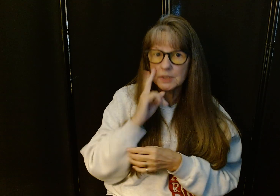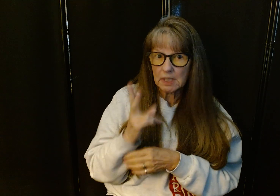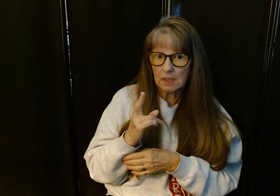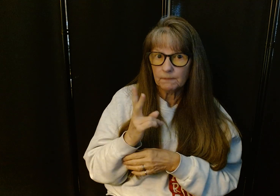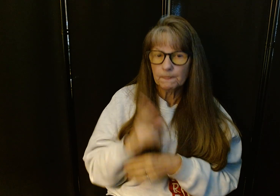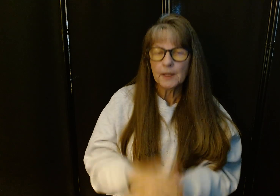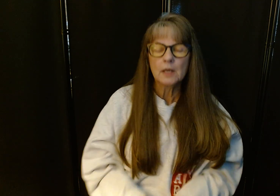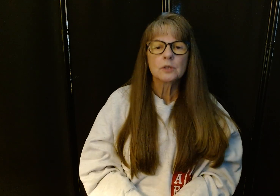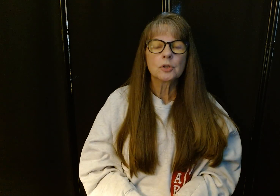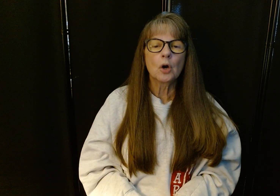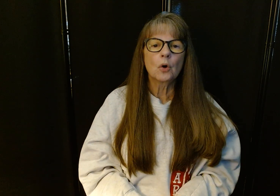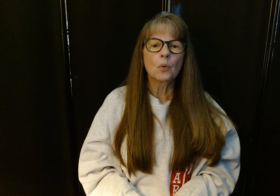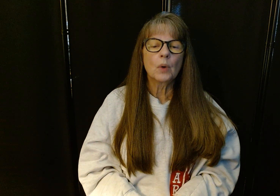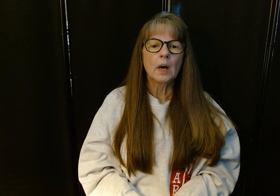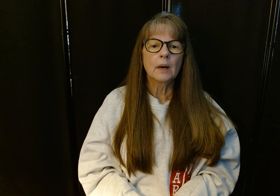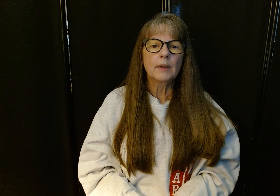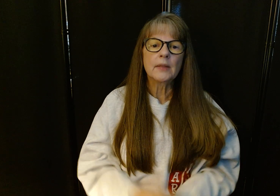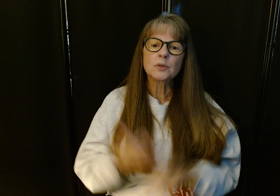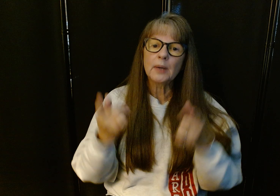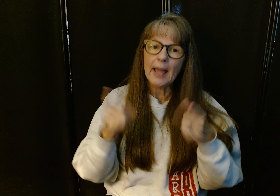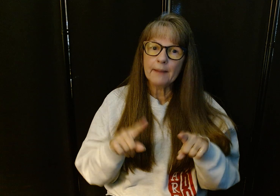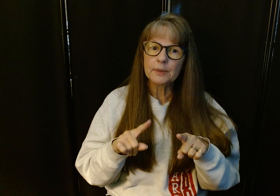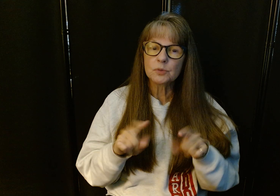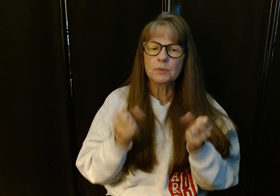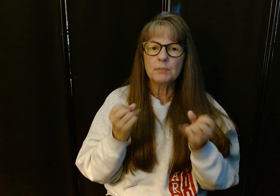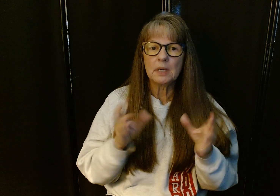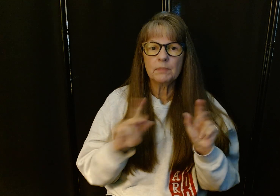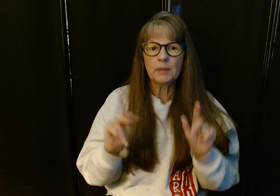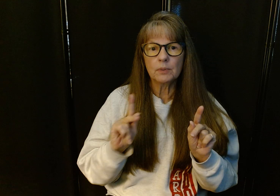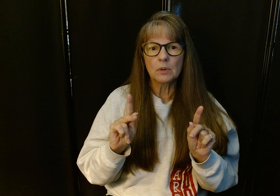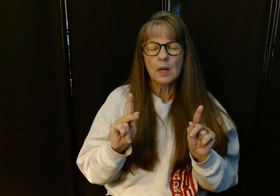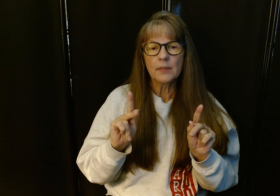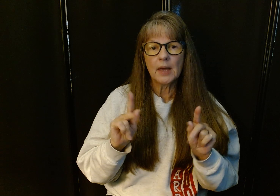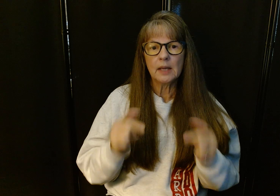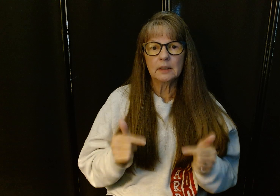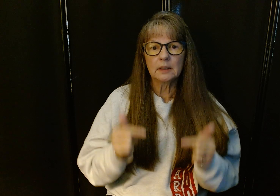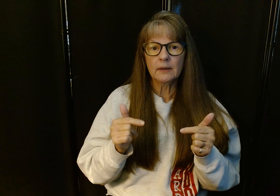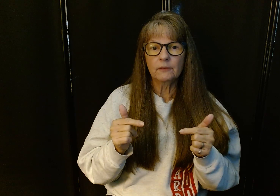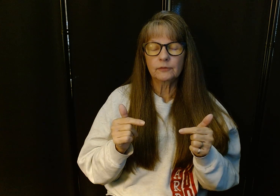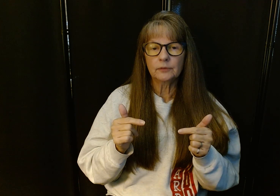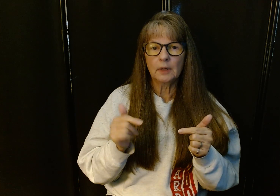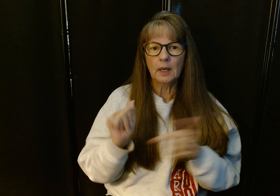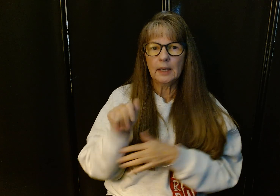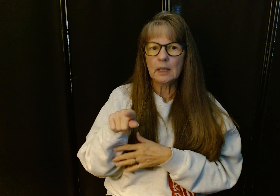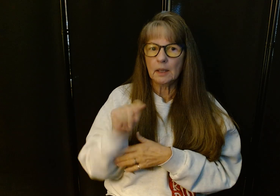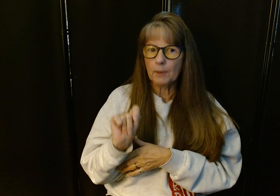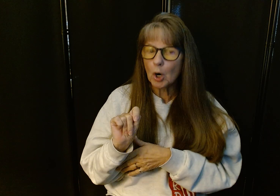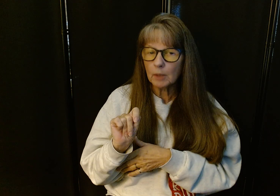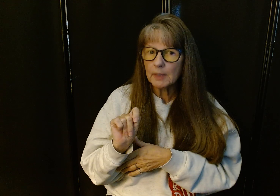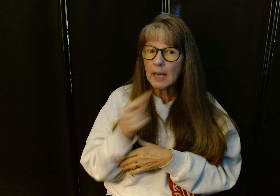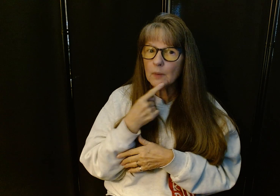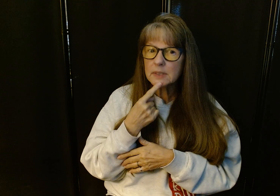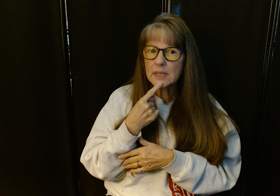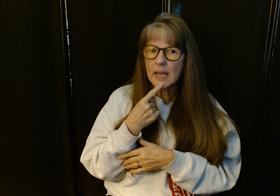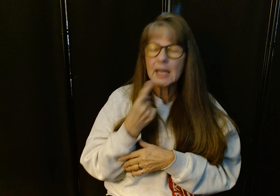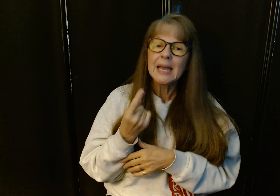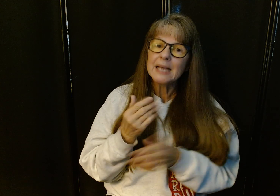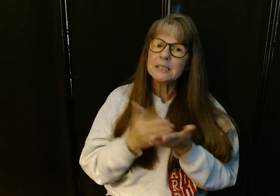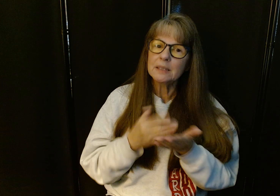see. So, and that's what happens with many people that live in an apartment, I would say. And